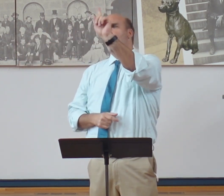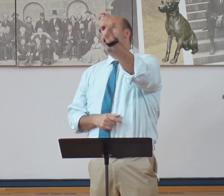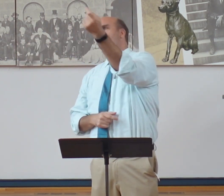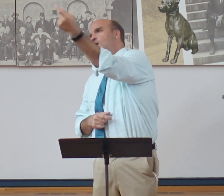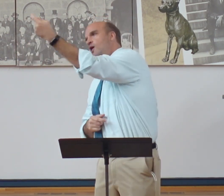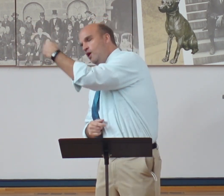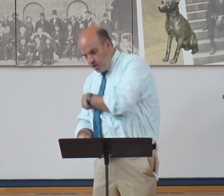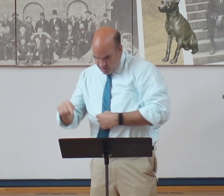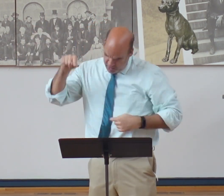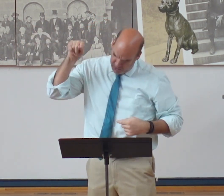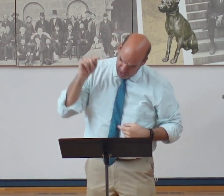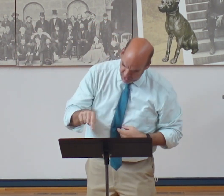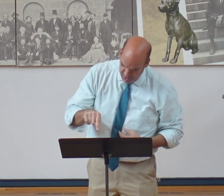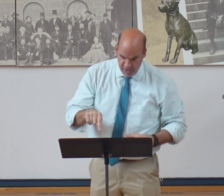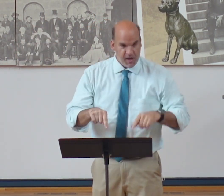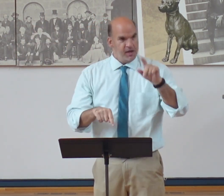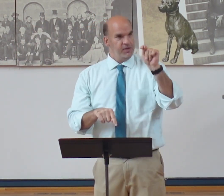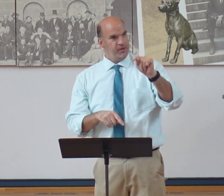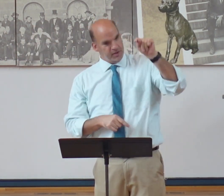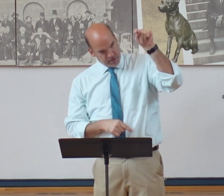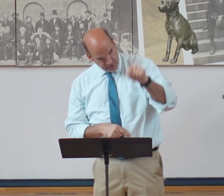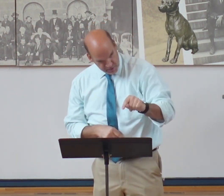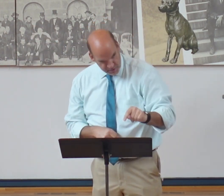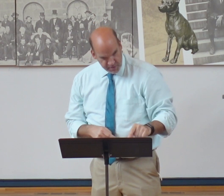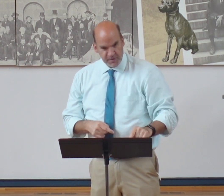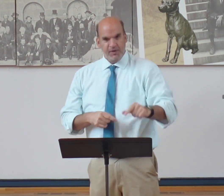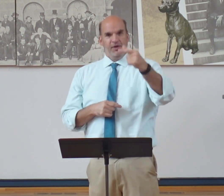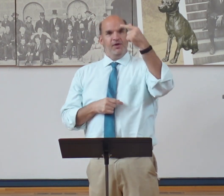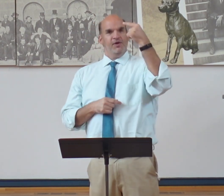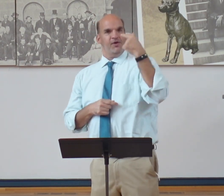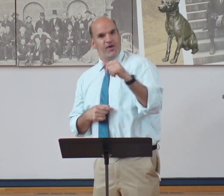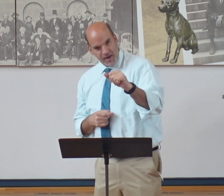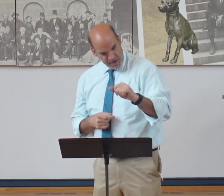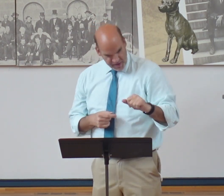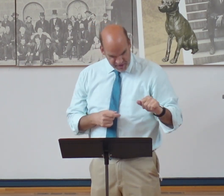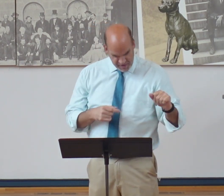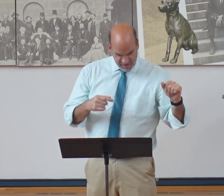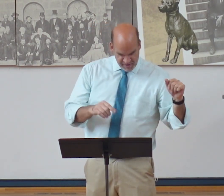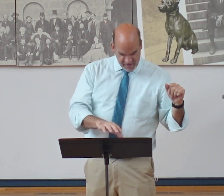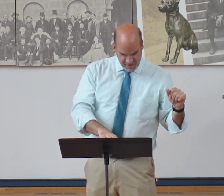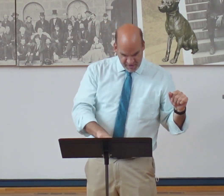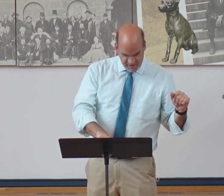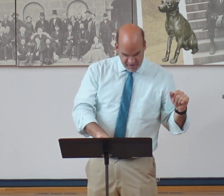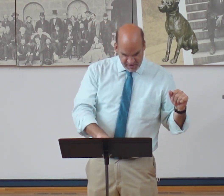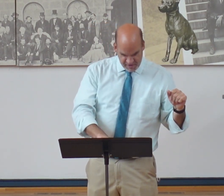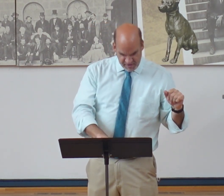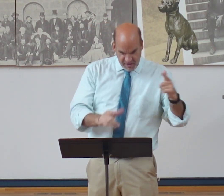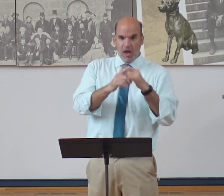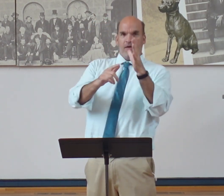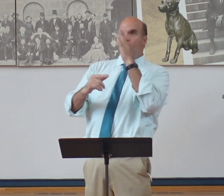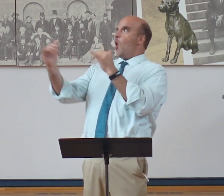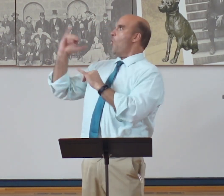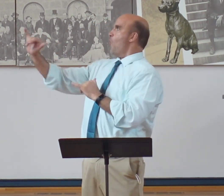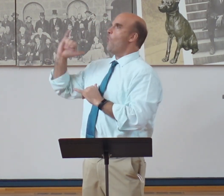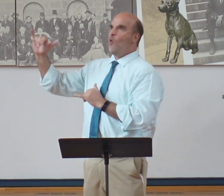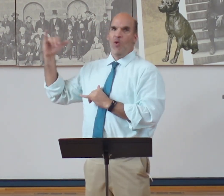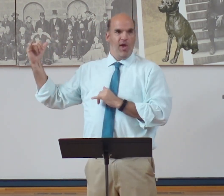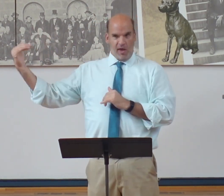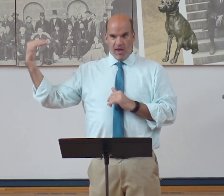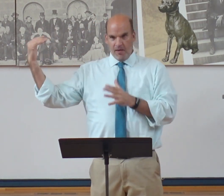"Hey mom, where's the R in the TTY machine? Where's the T?" And then I clicked, "Go ahead." And then my mom realized that someone